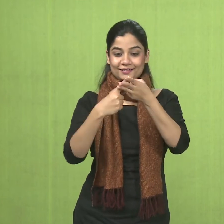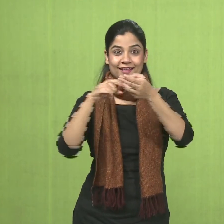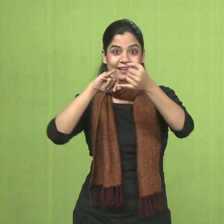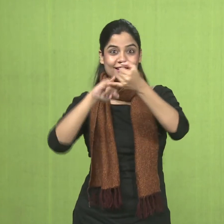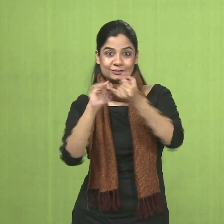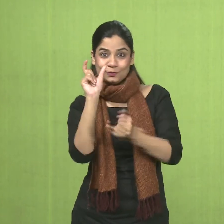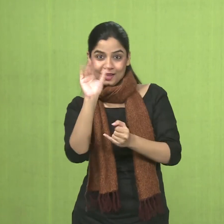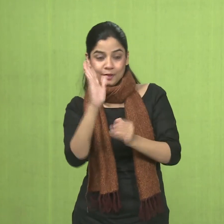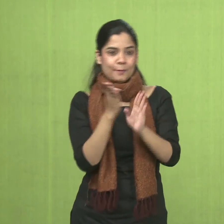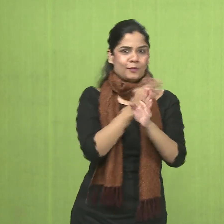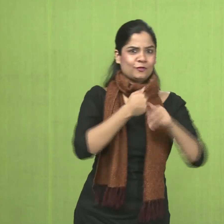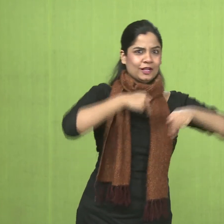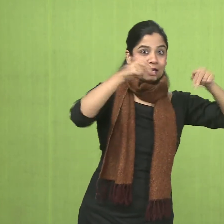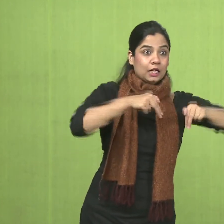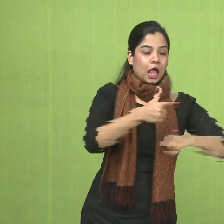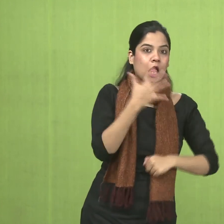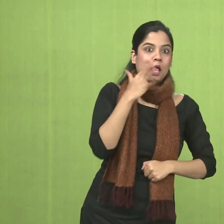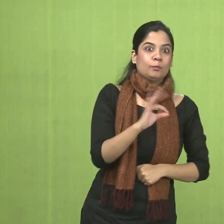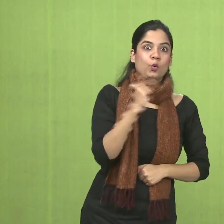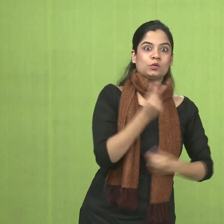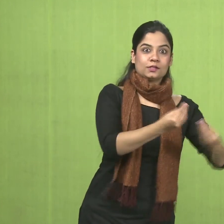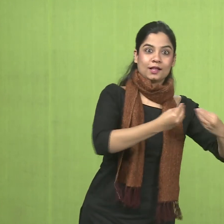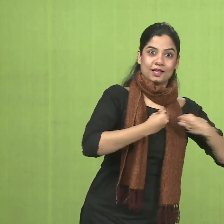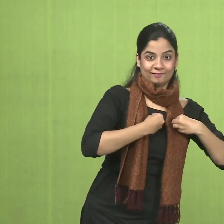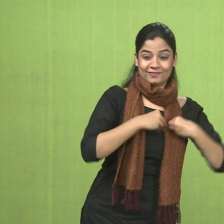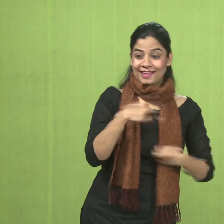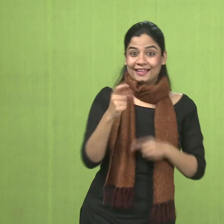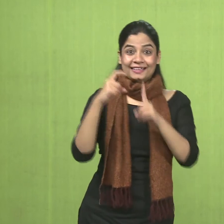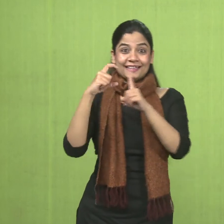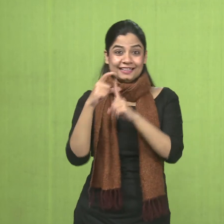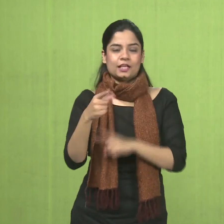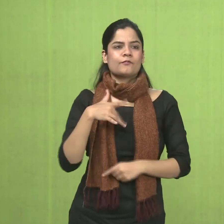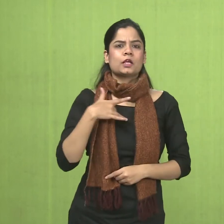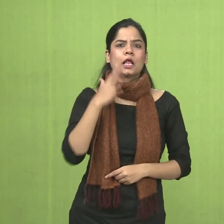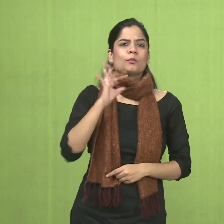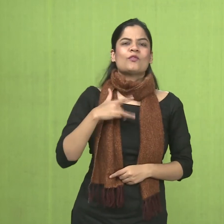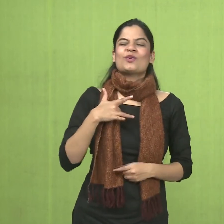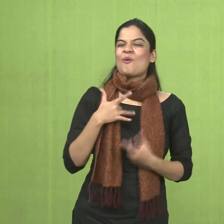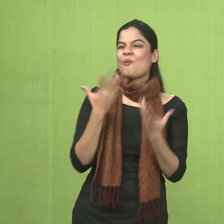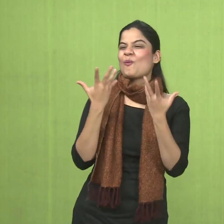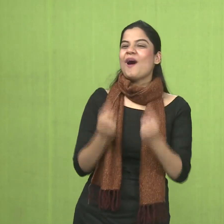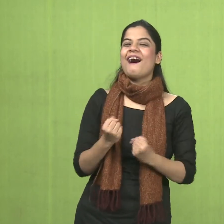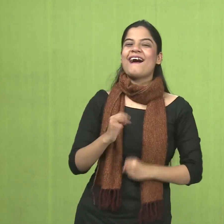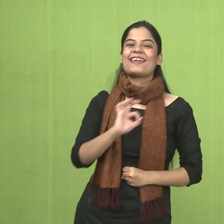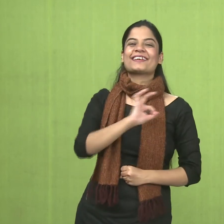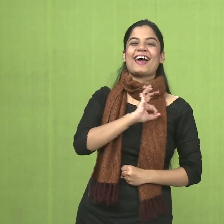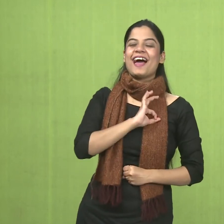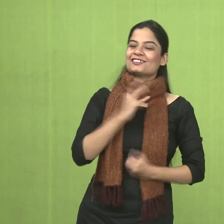Desires. Now that we have understood needs are absolutely important, desires are something that we